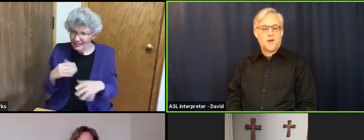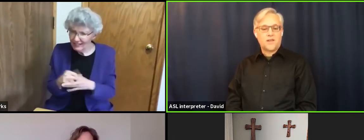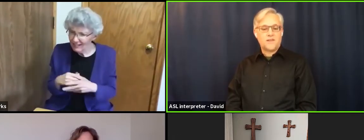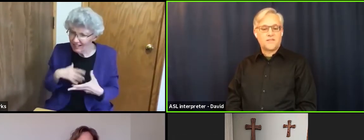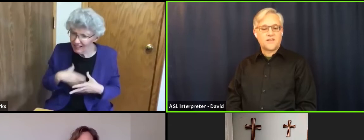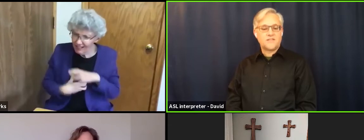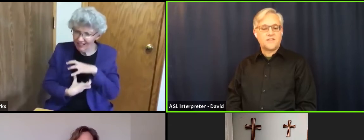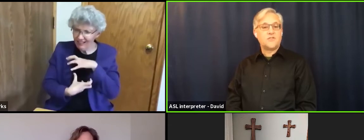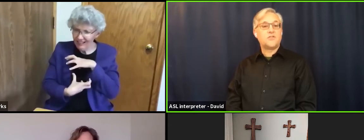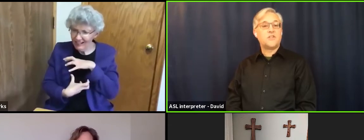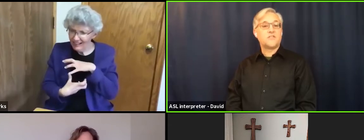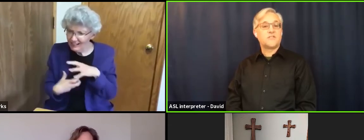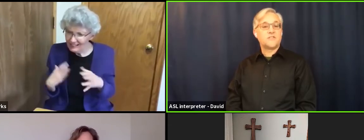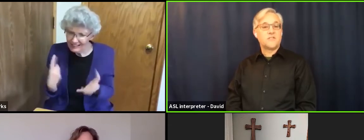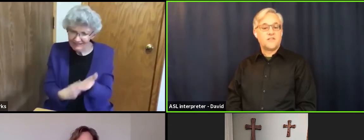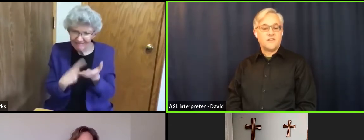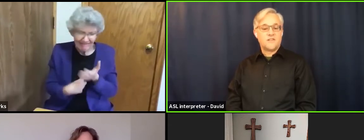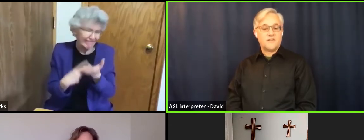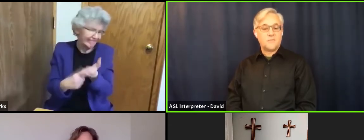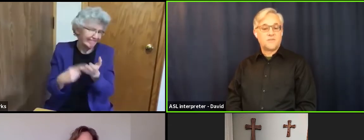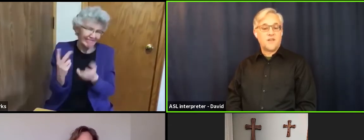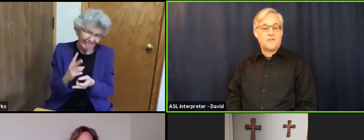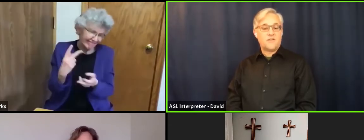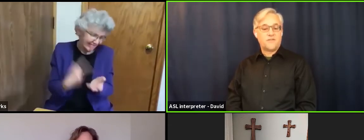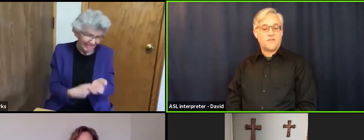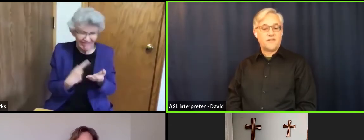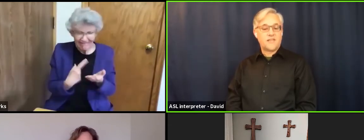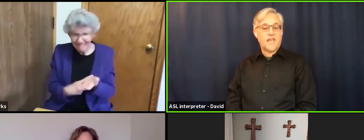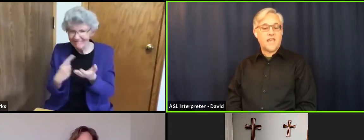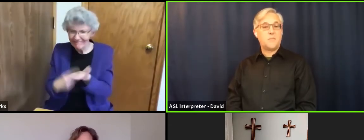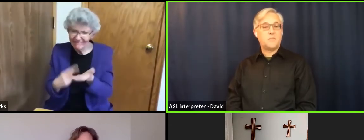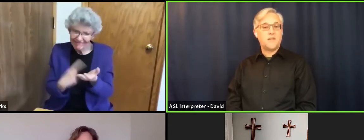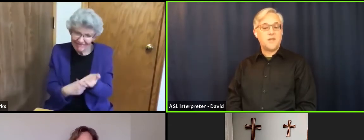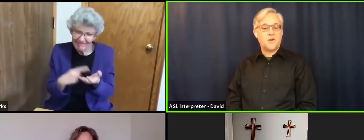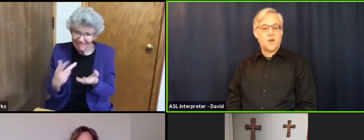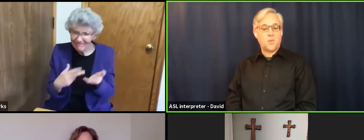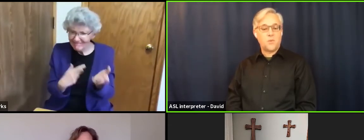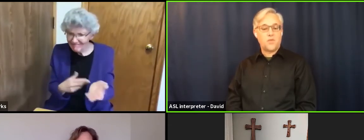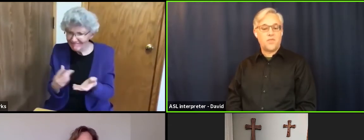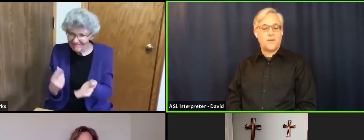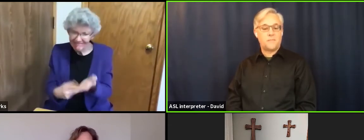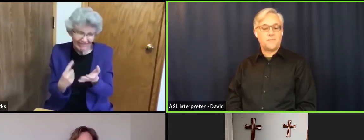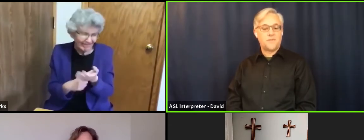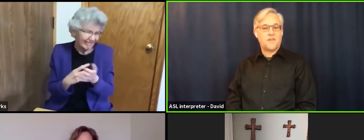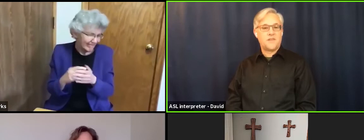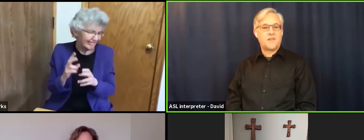While they were talking and discussing, Jesus himself came near and